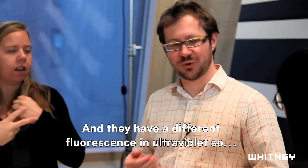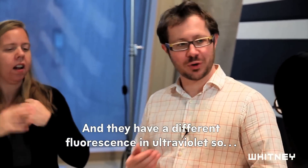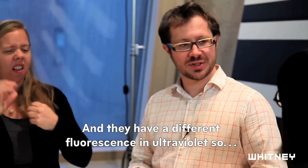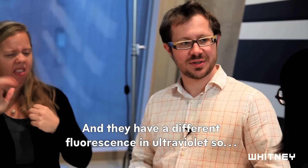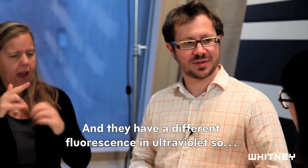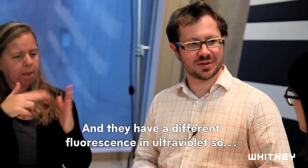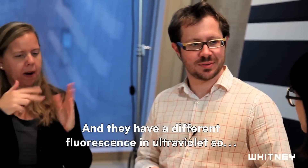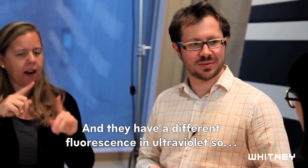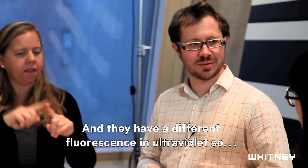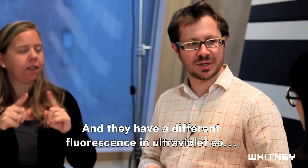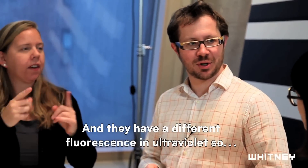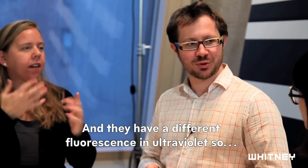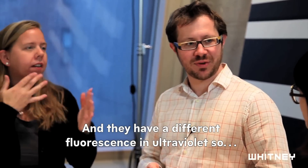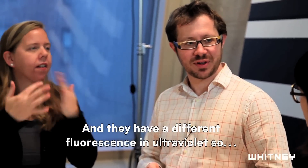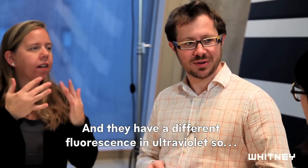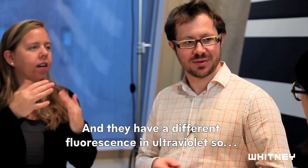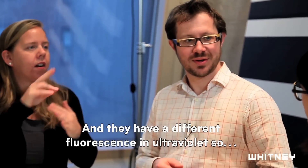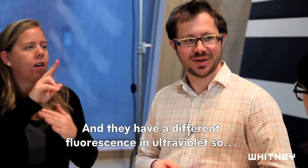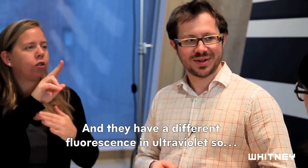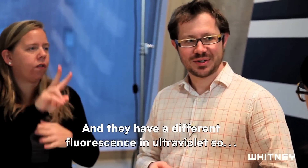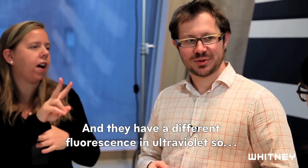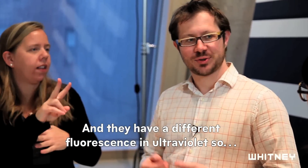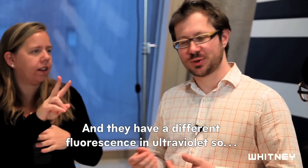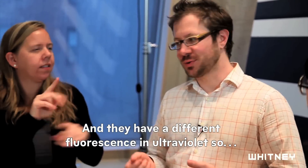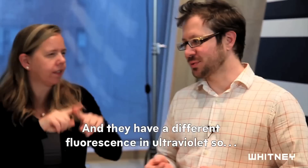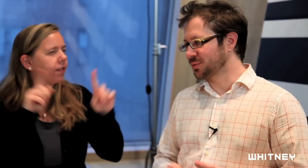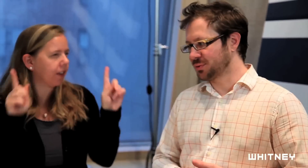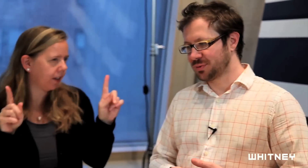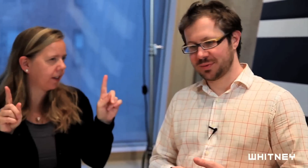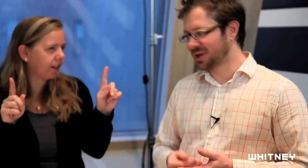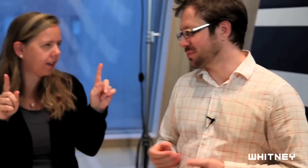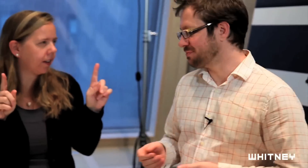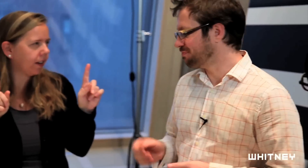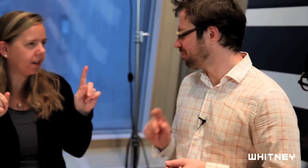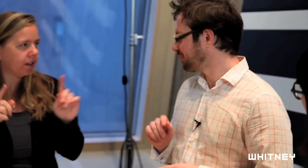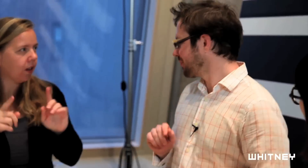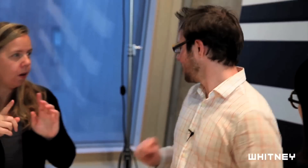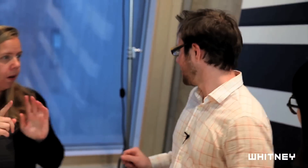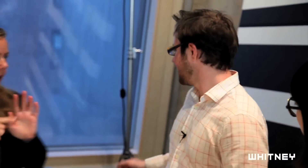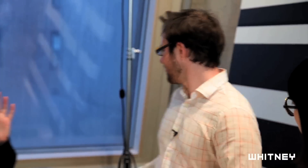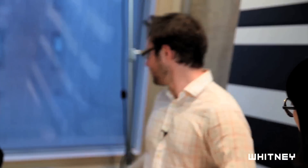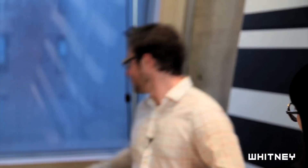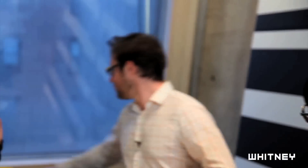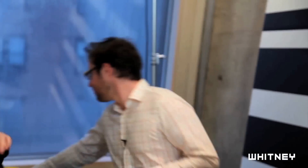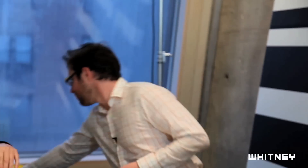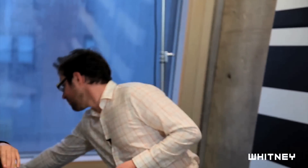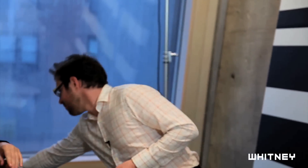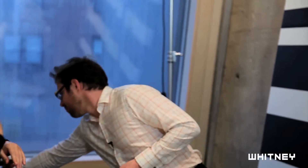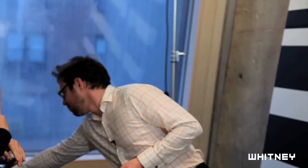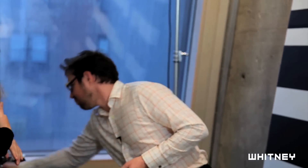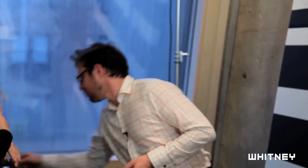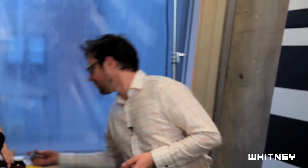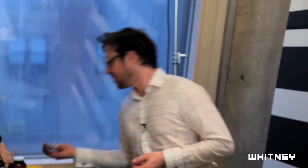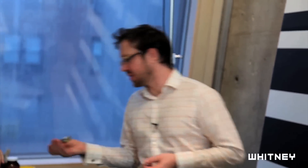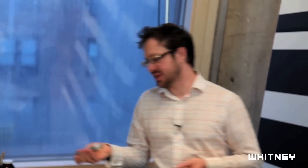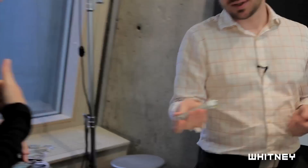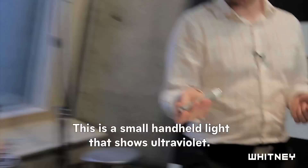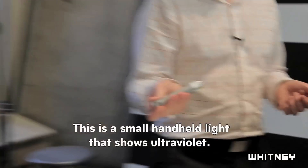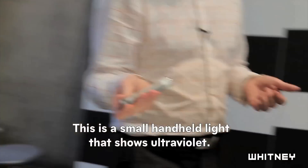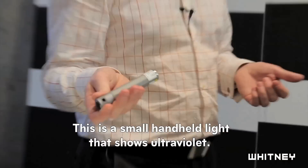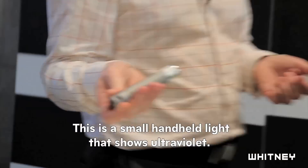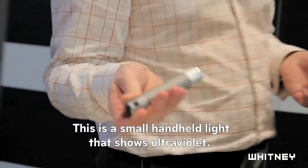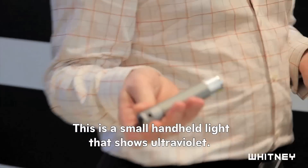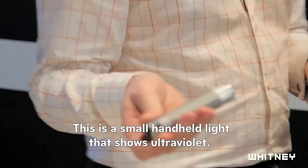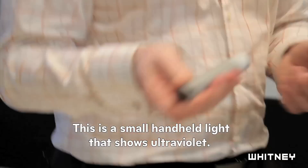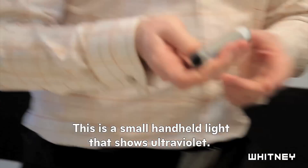fluorescent in ultraviolet. So, I have something like this